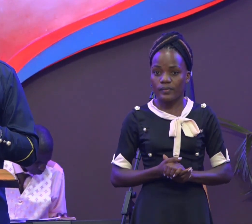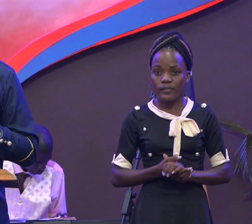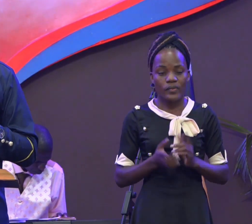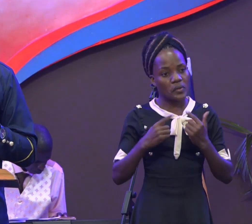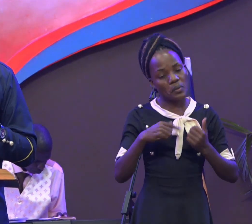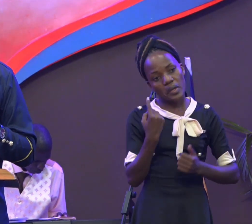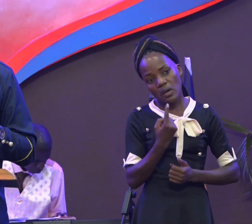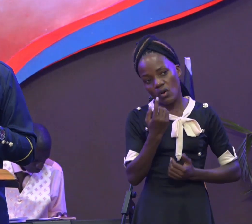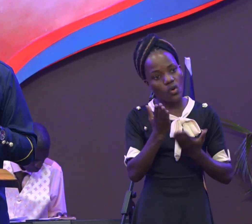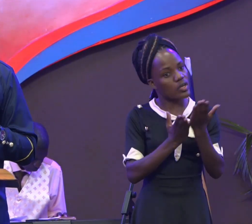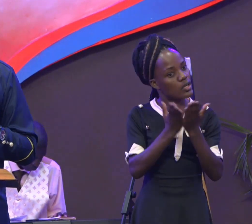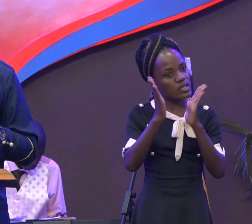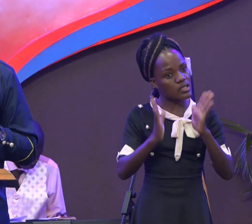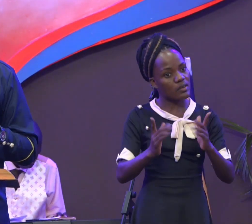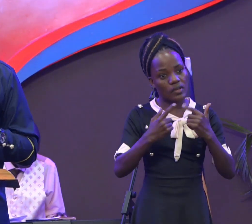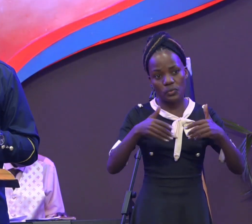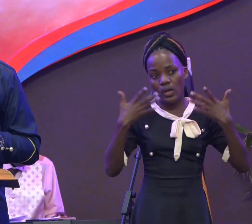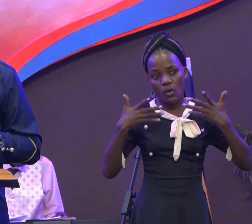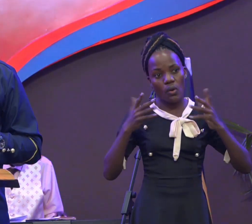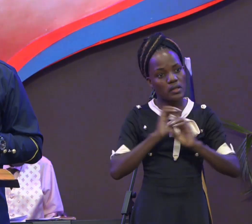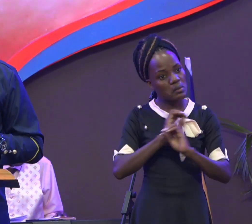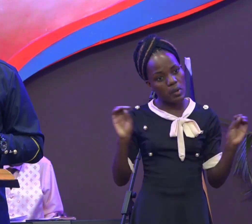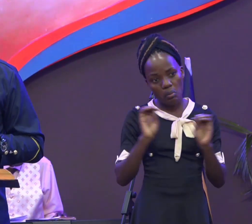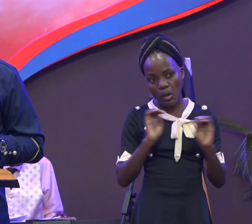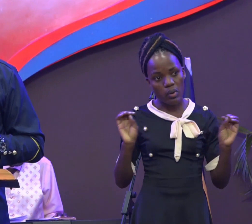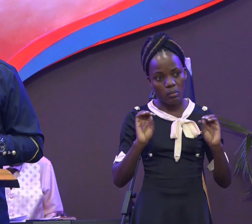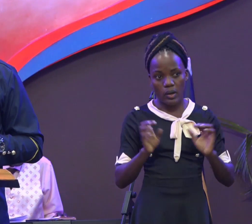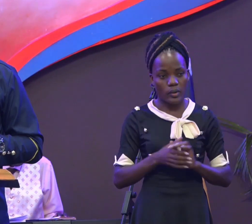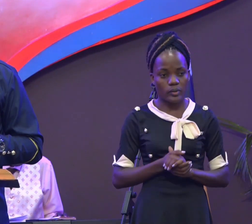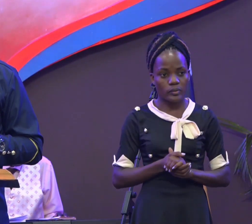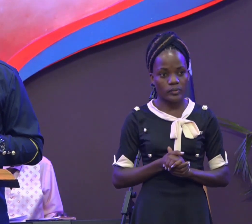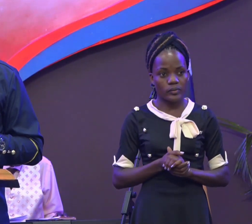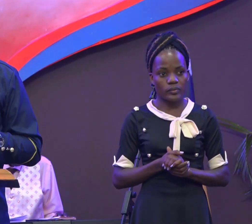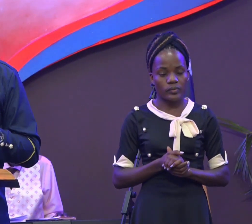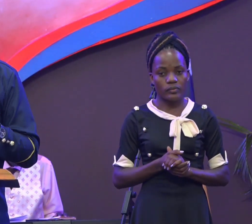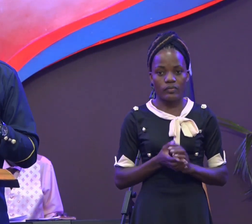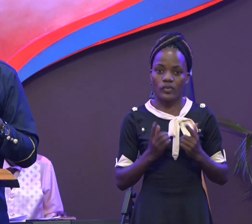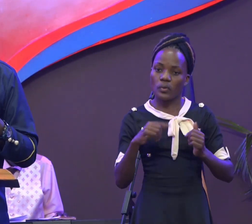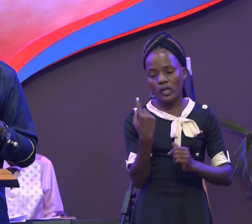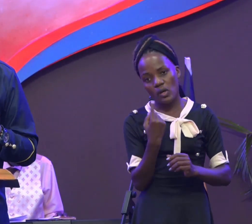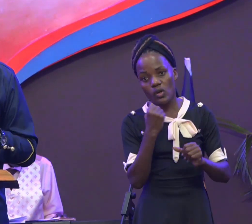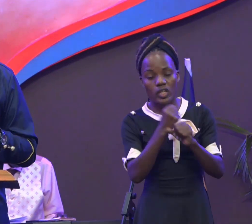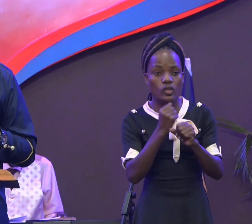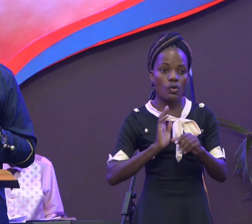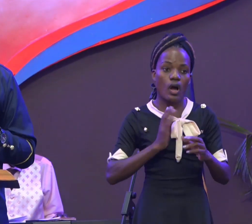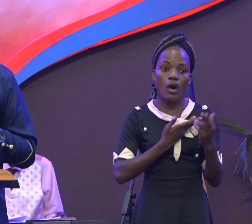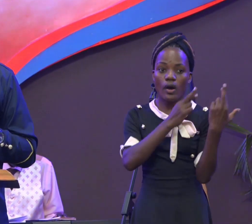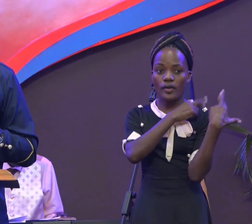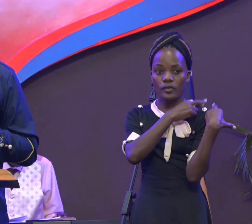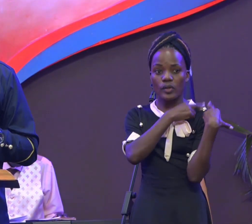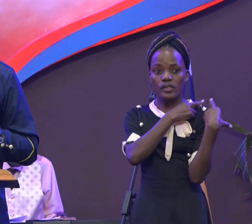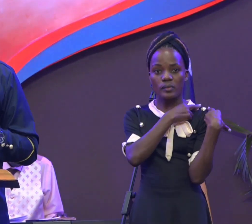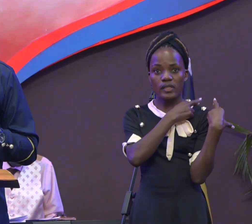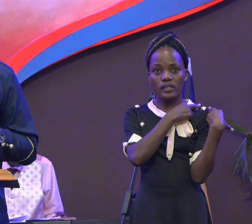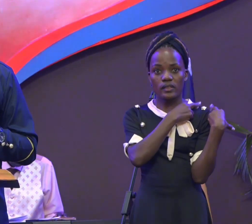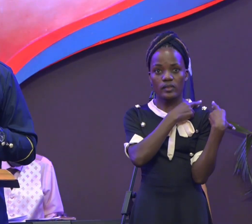should always say that we are servants who are not worthy. What was